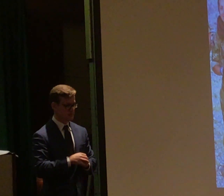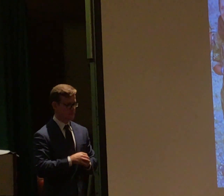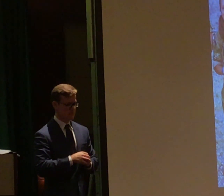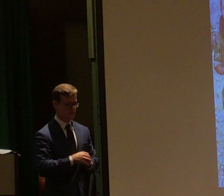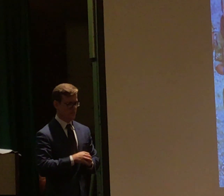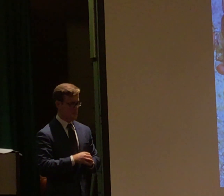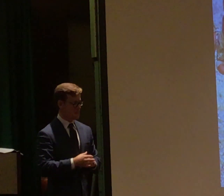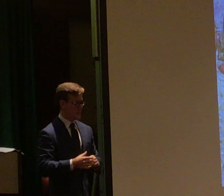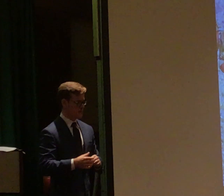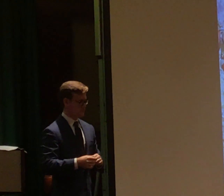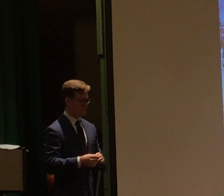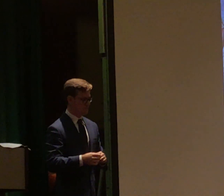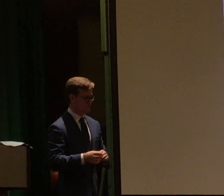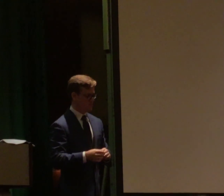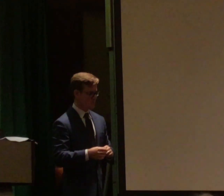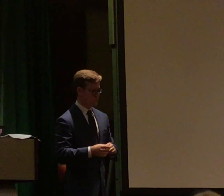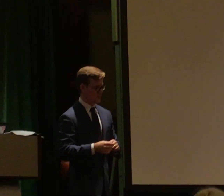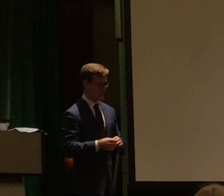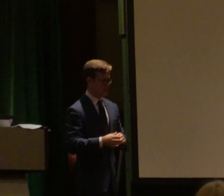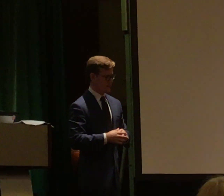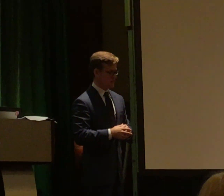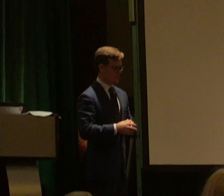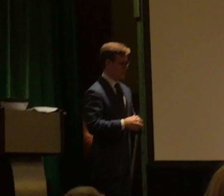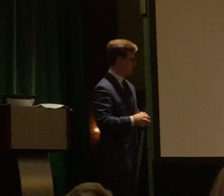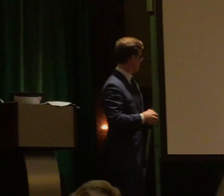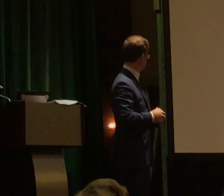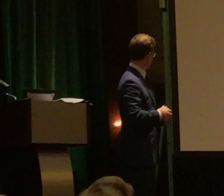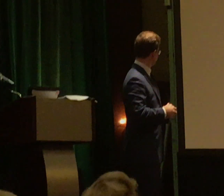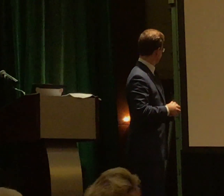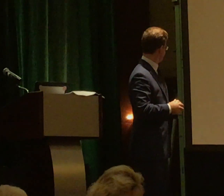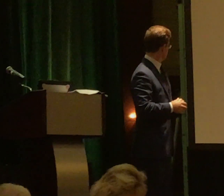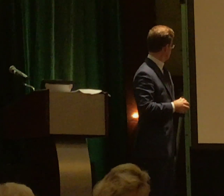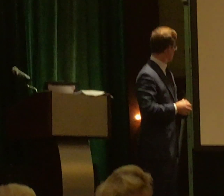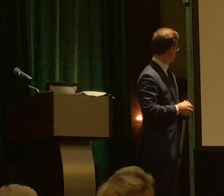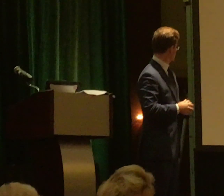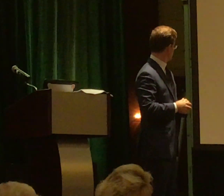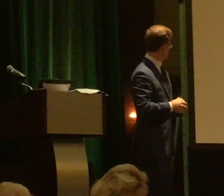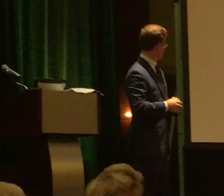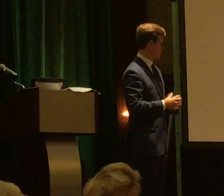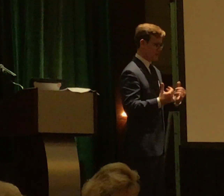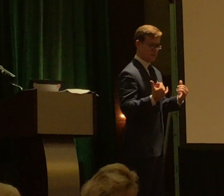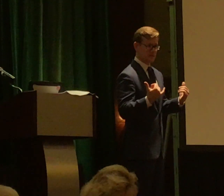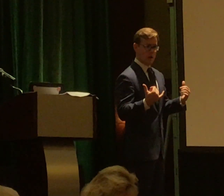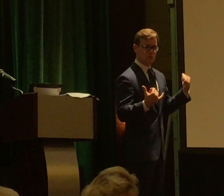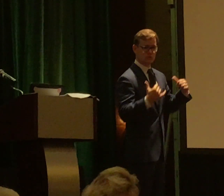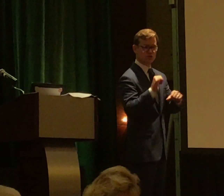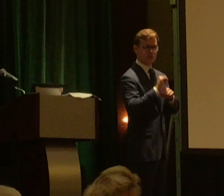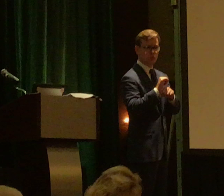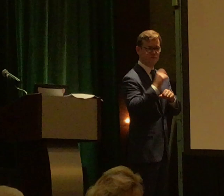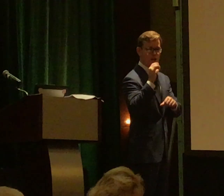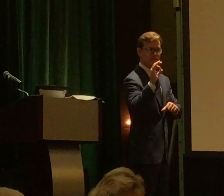and went to Iraq, Afghanistan, and Guantanamo Bay.